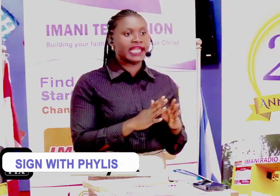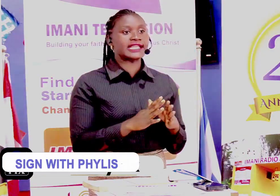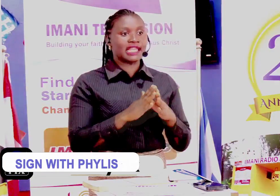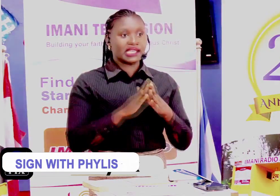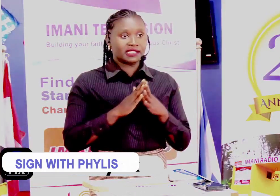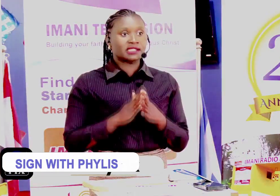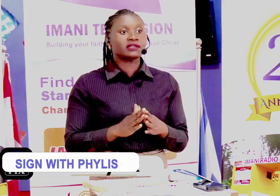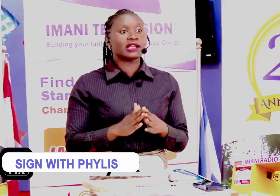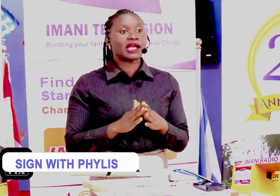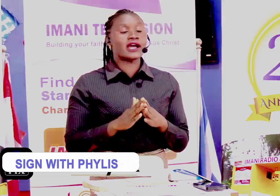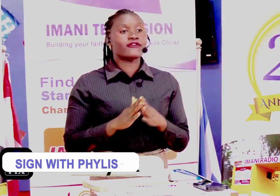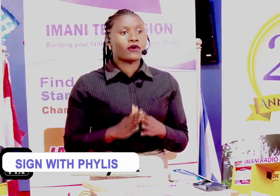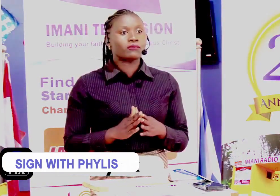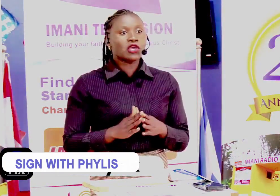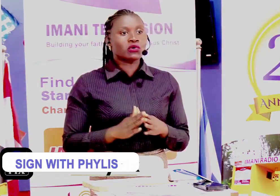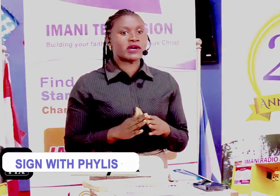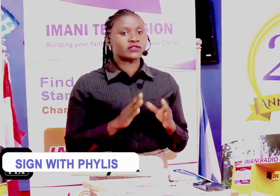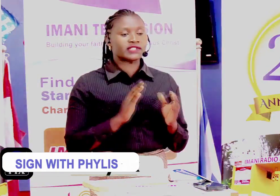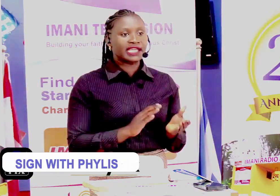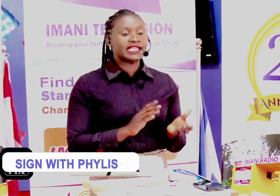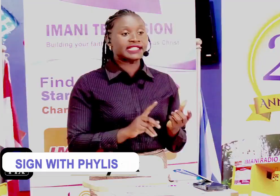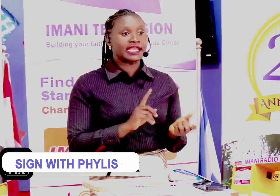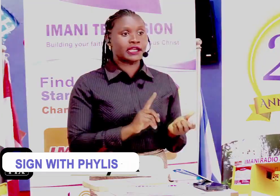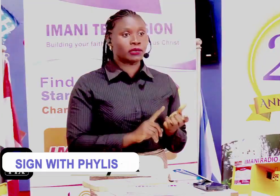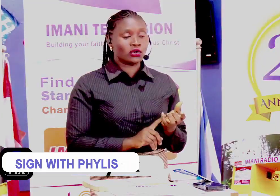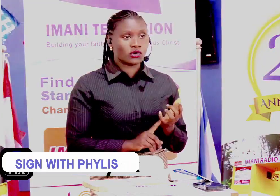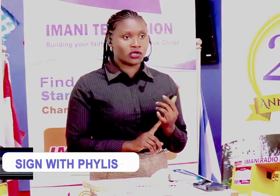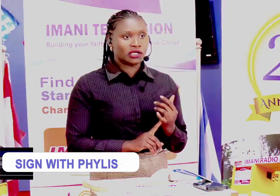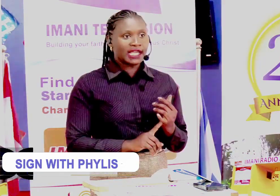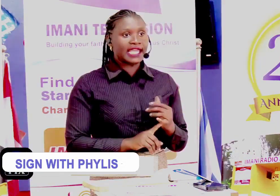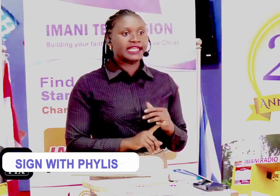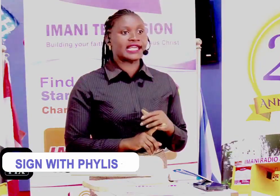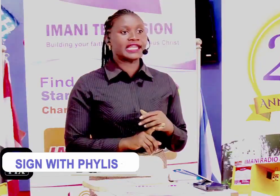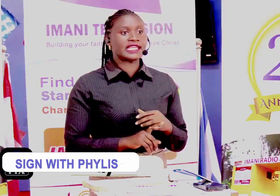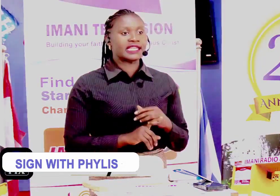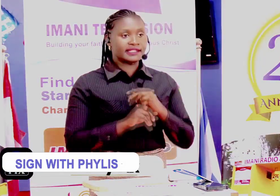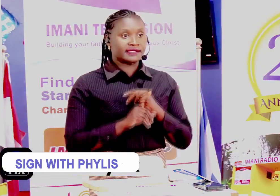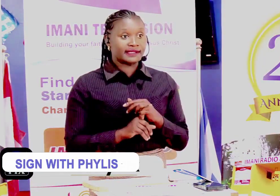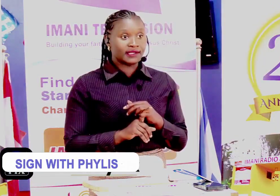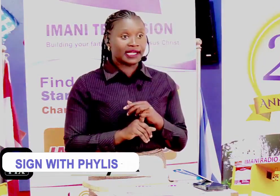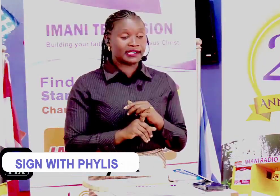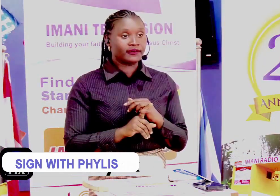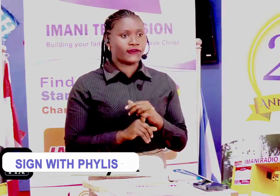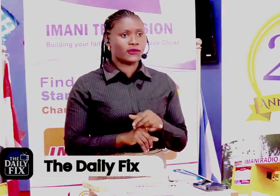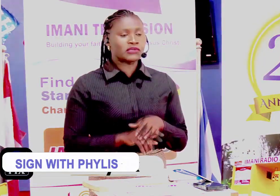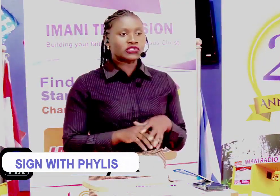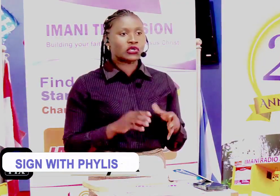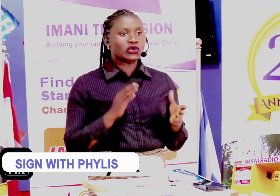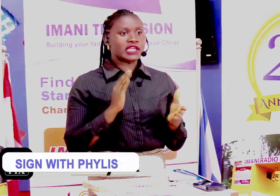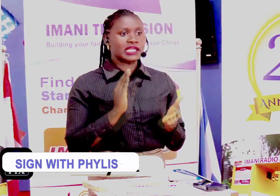in a singular form. We want to sign it in a plural and then in singular form. So in